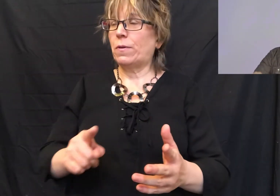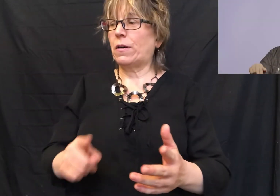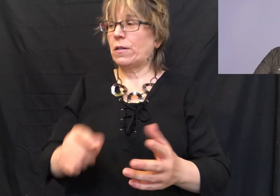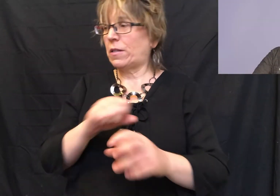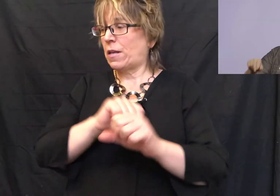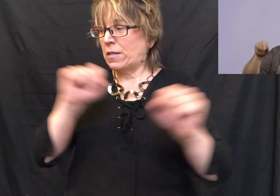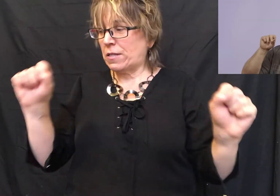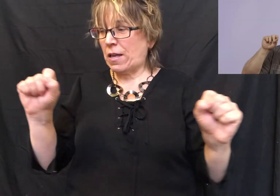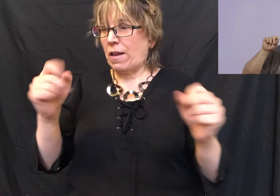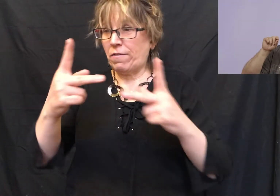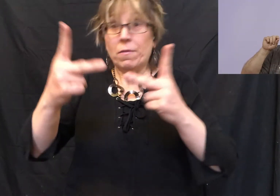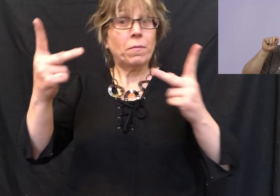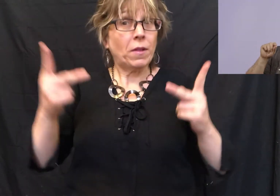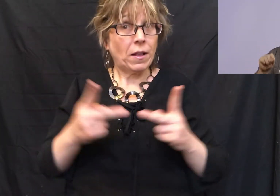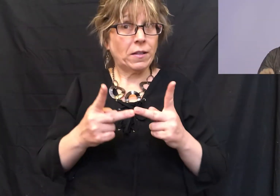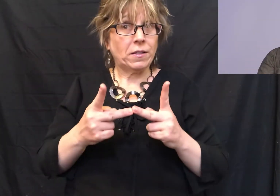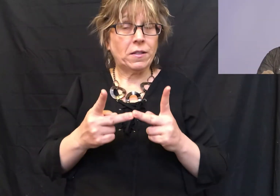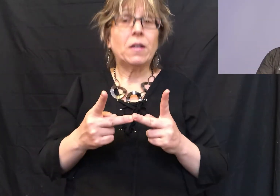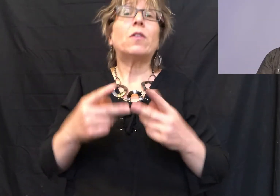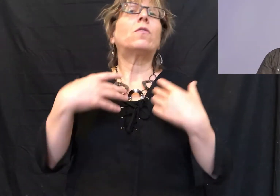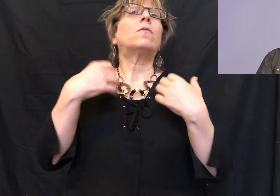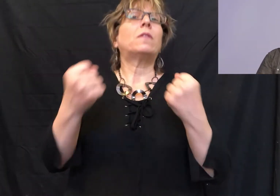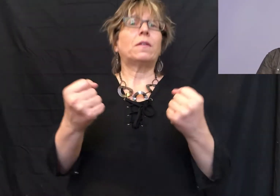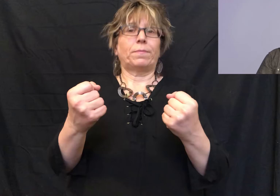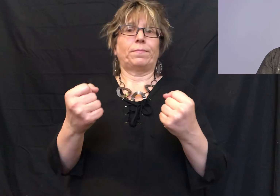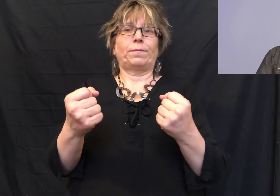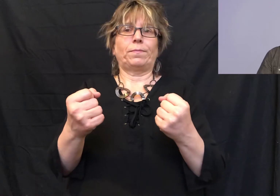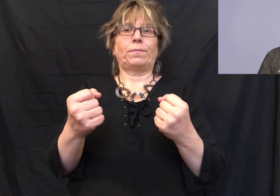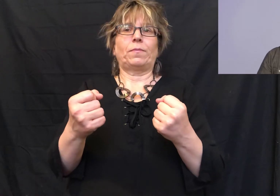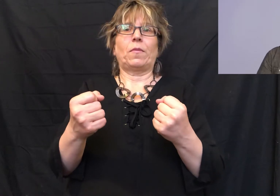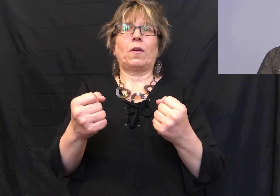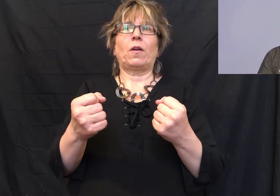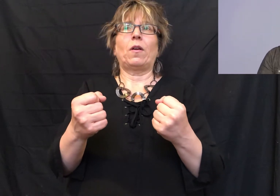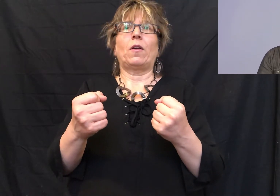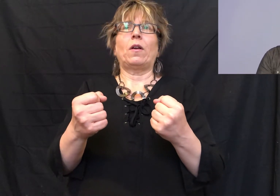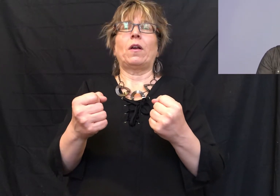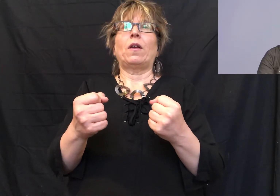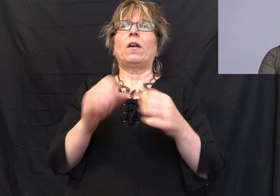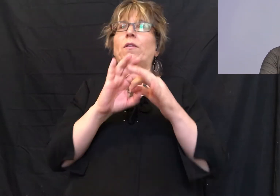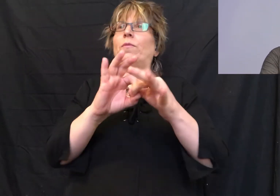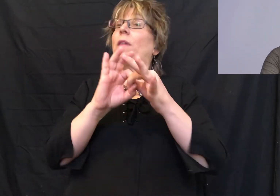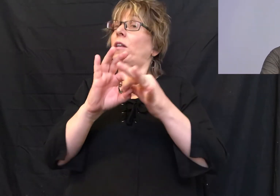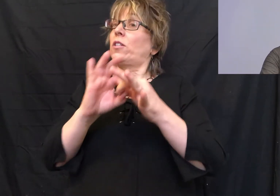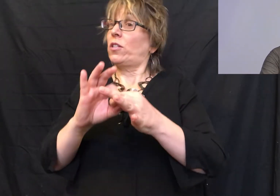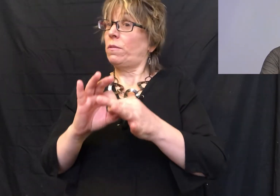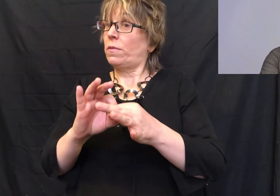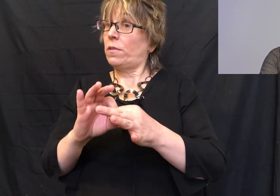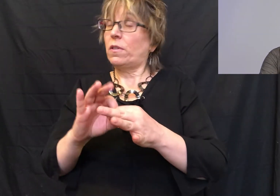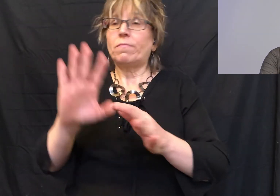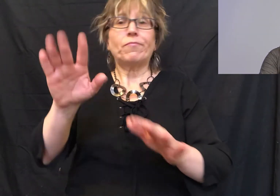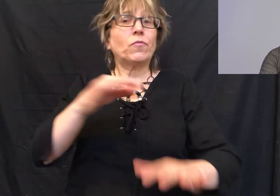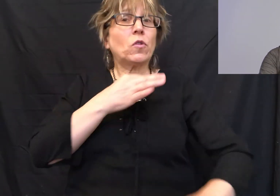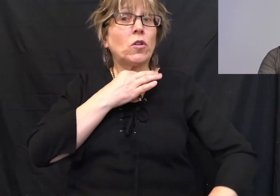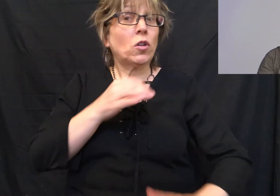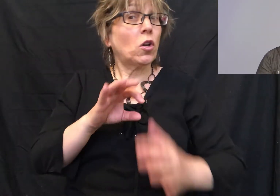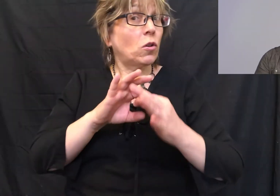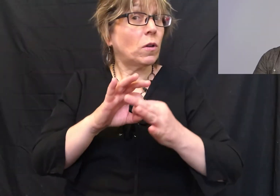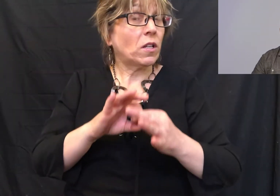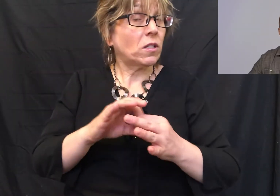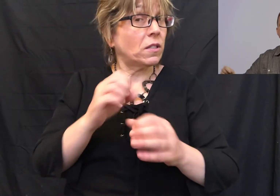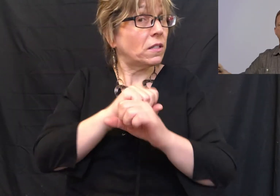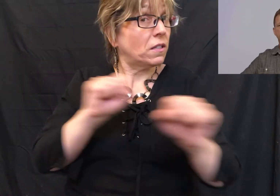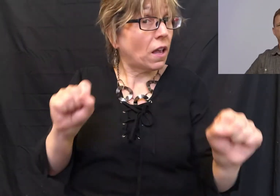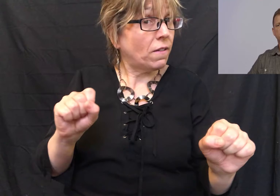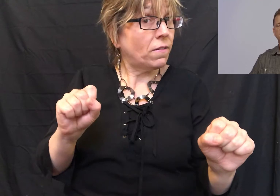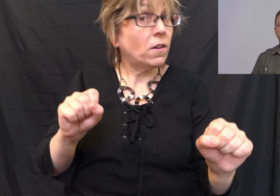a safe place to heal. And so I ask you, are your relationships a safe